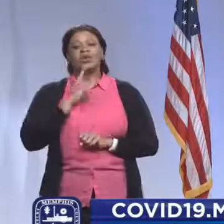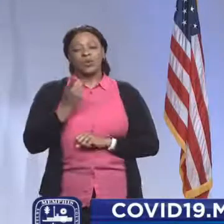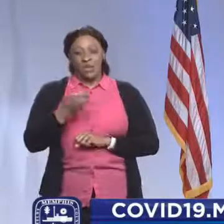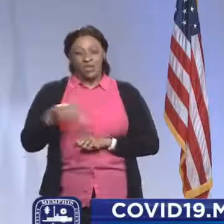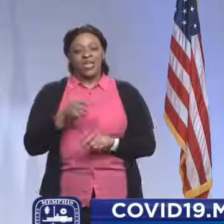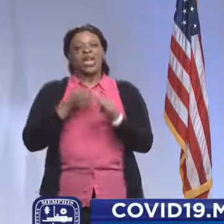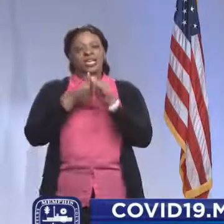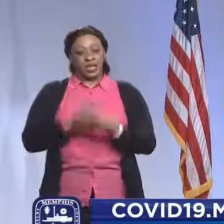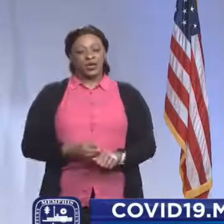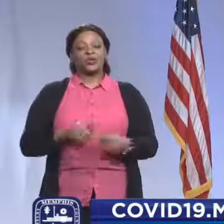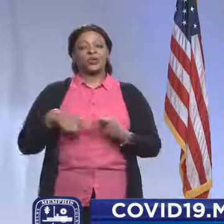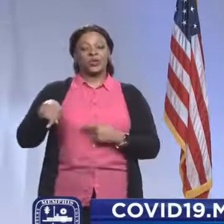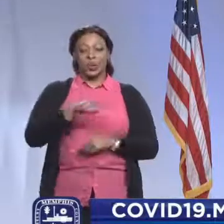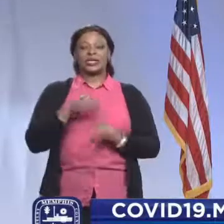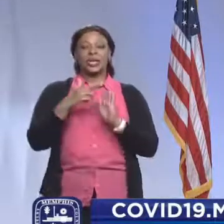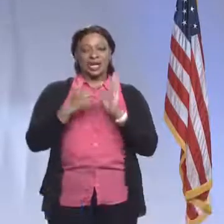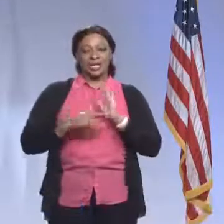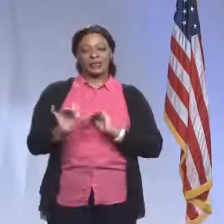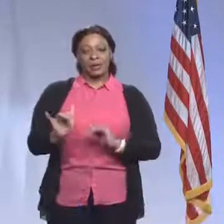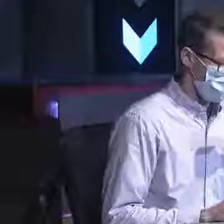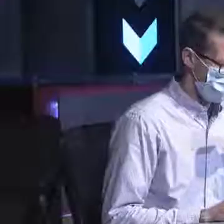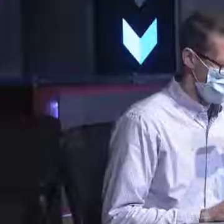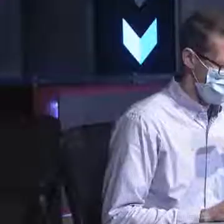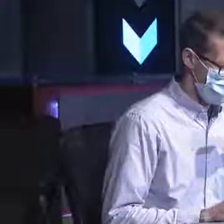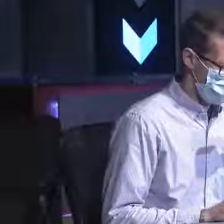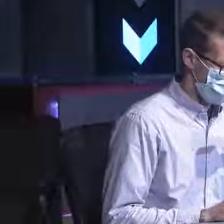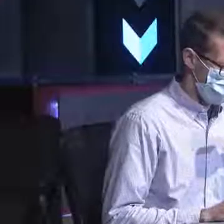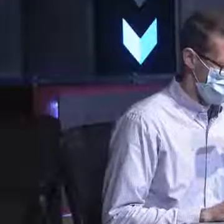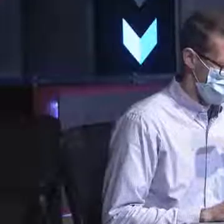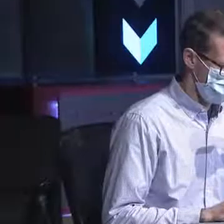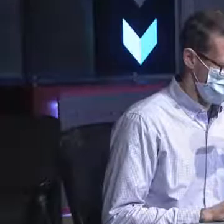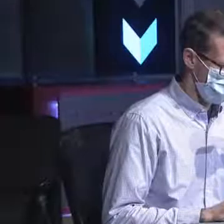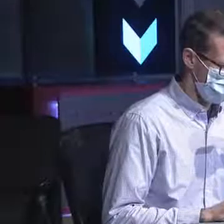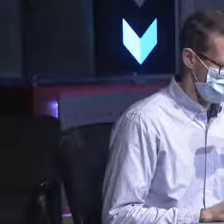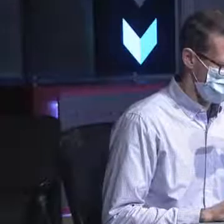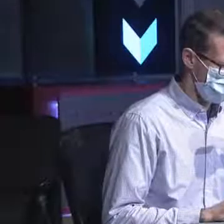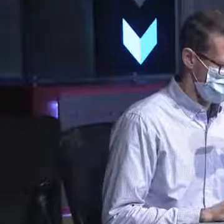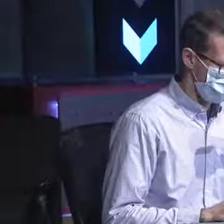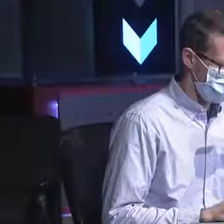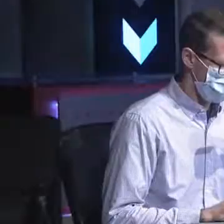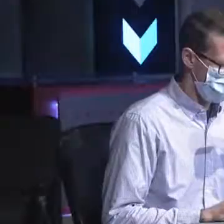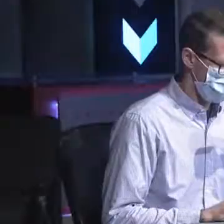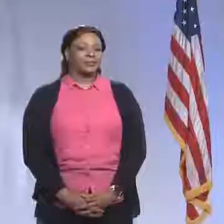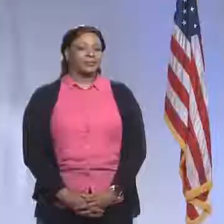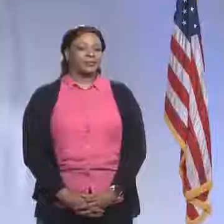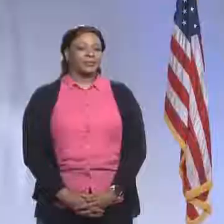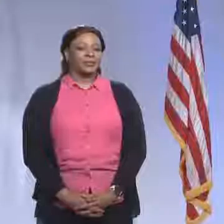are adhering to those guidelines as well. Wendy Thomas with MLK 50.